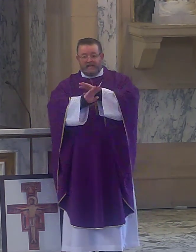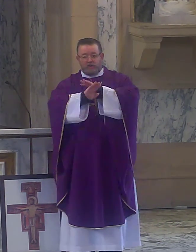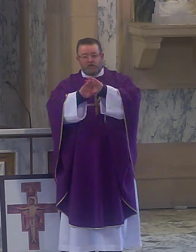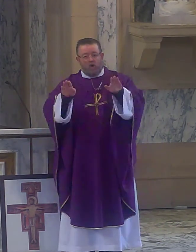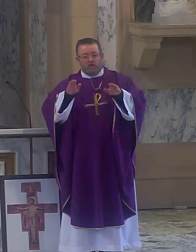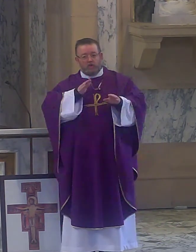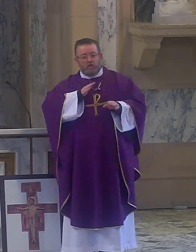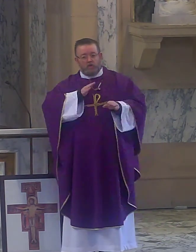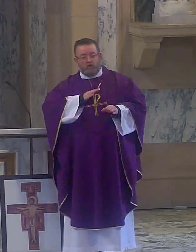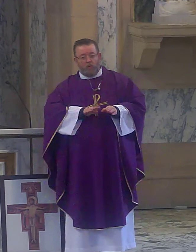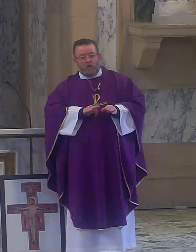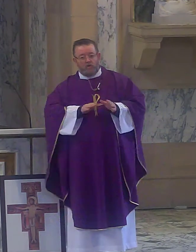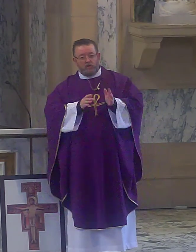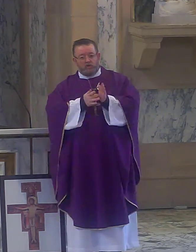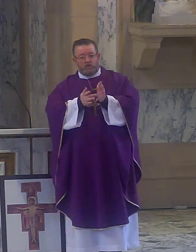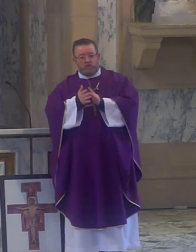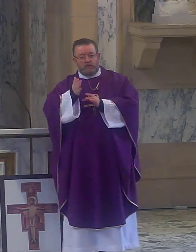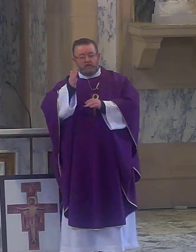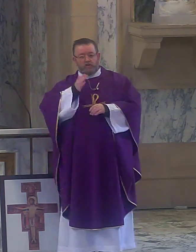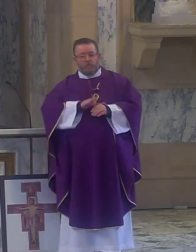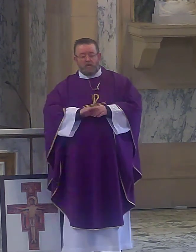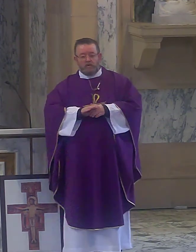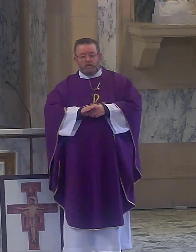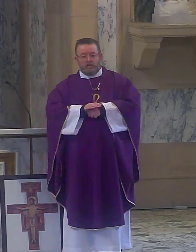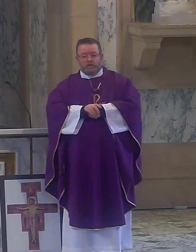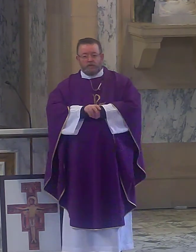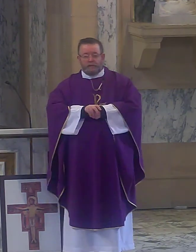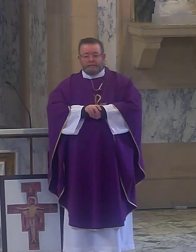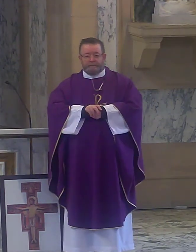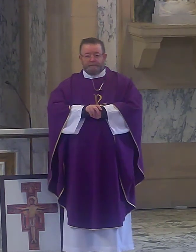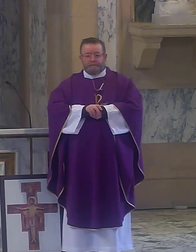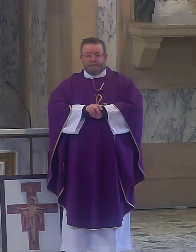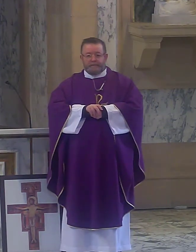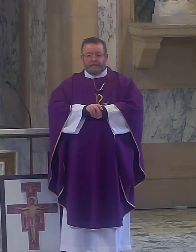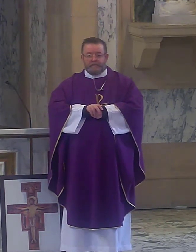that's not what jesus wants